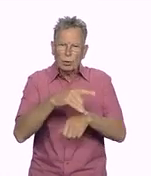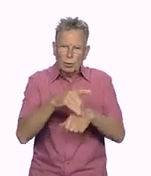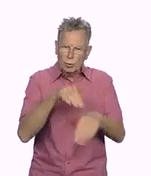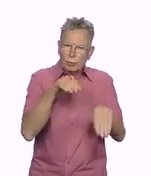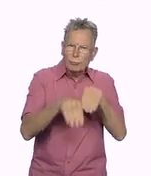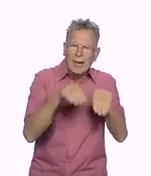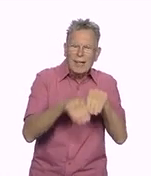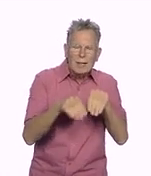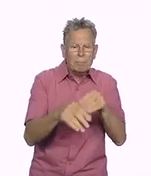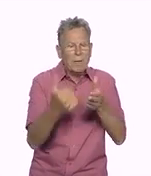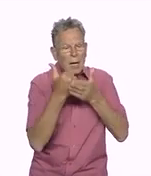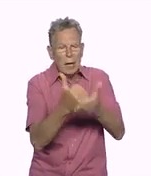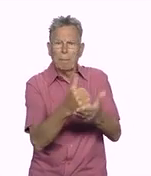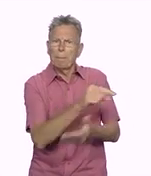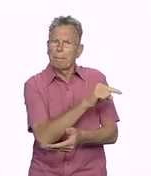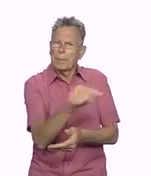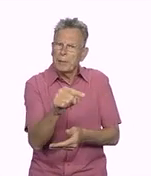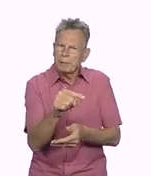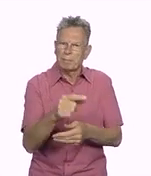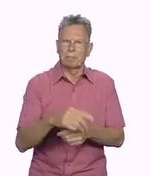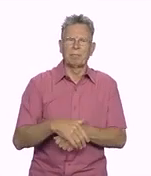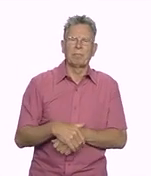Helping to train students and doctors.